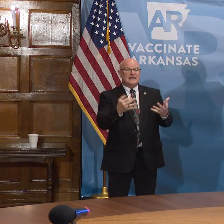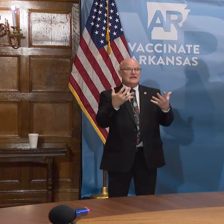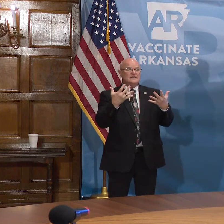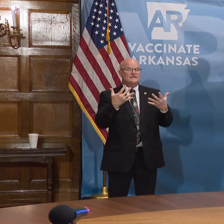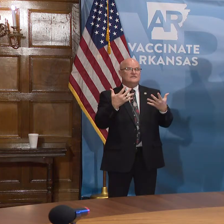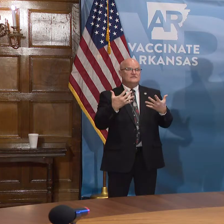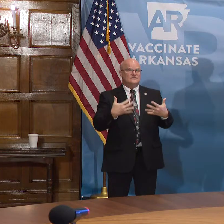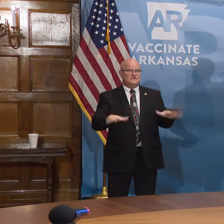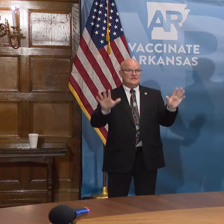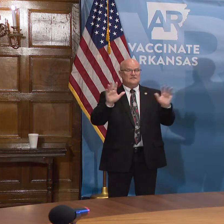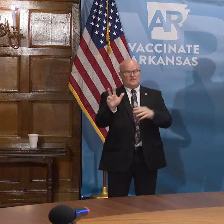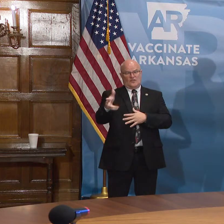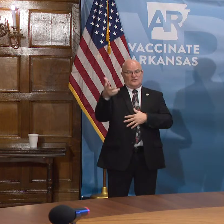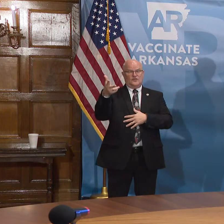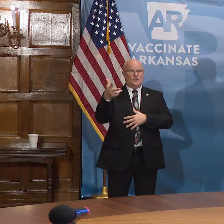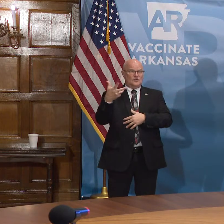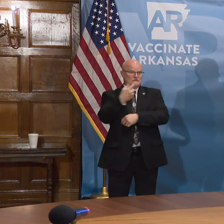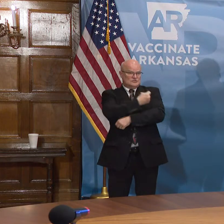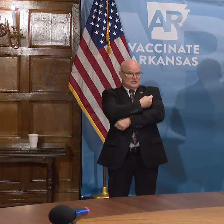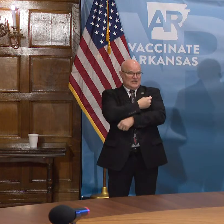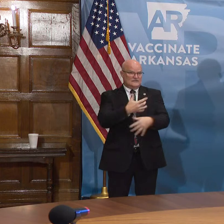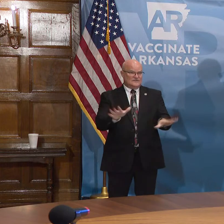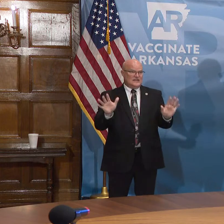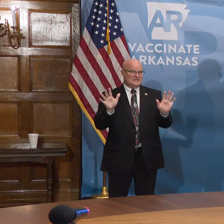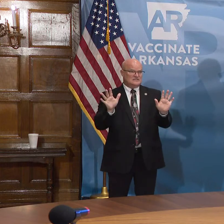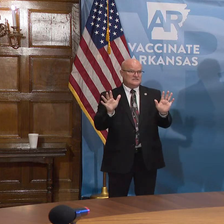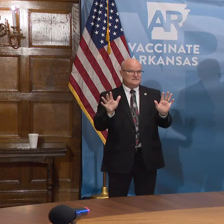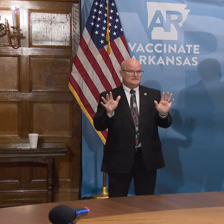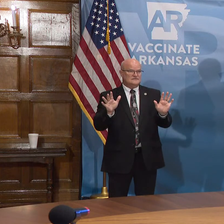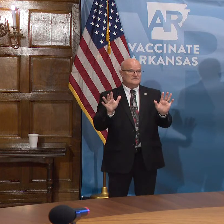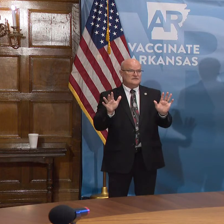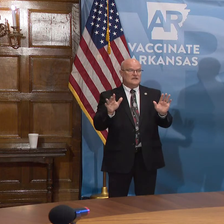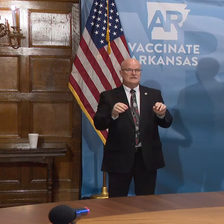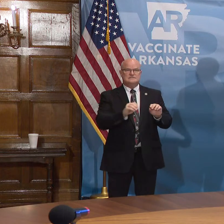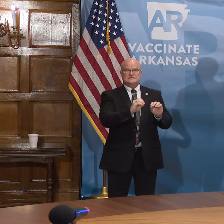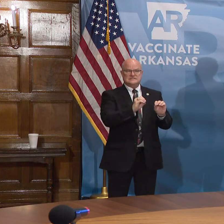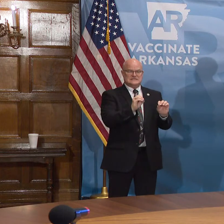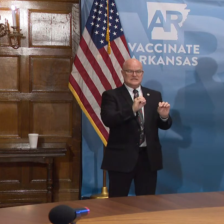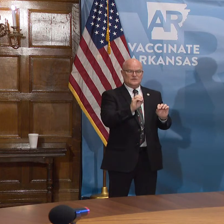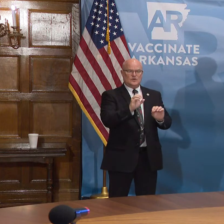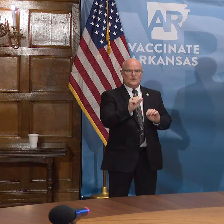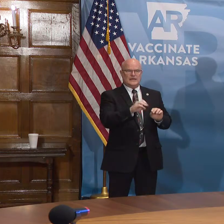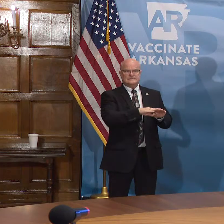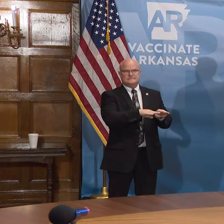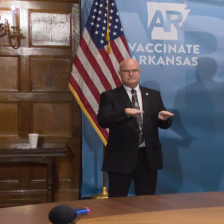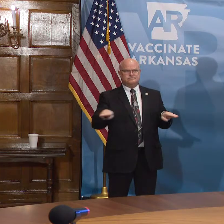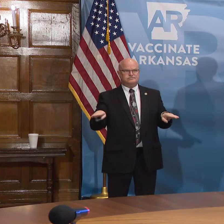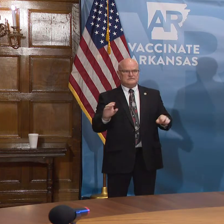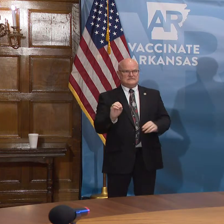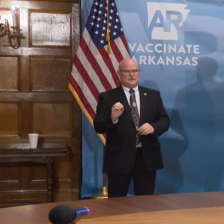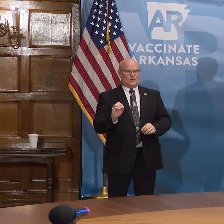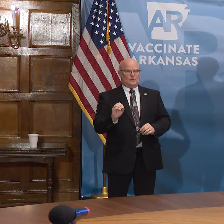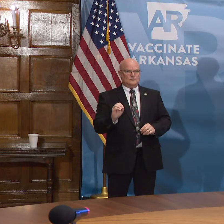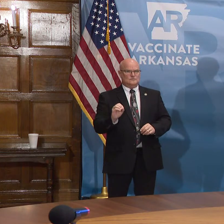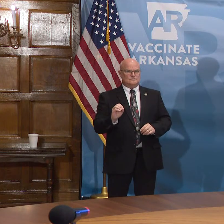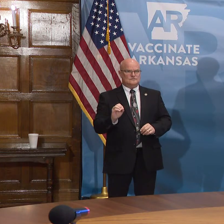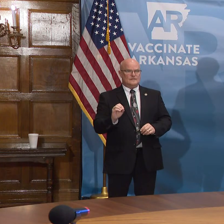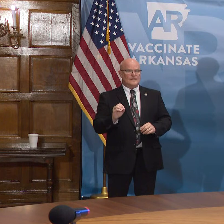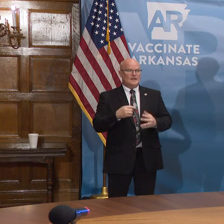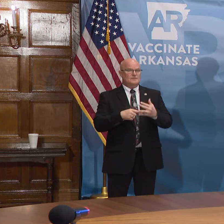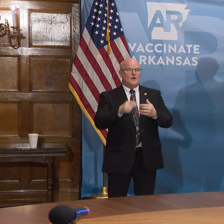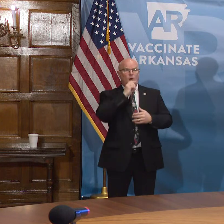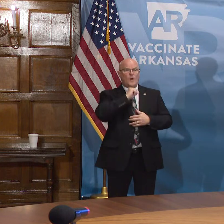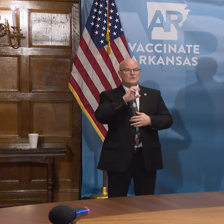been boosterized, if you've received your booster shot, it's just 0 cases during that period of time among